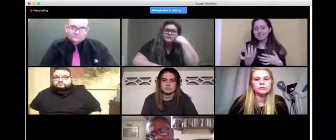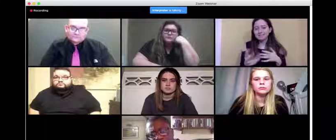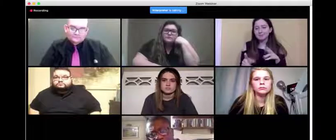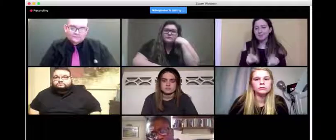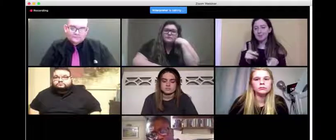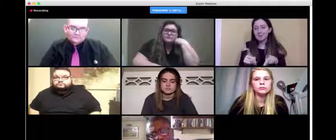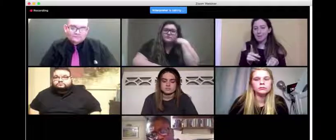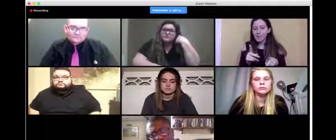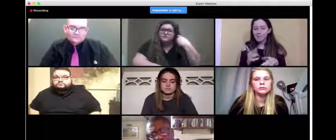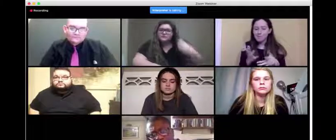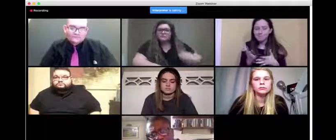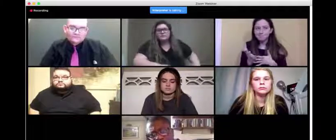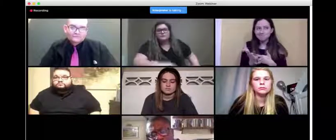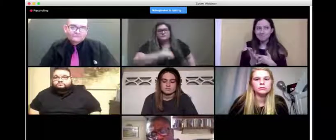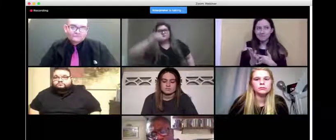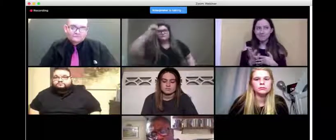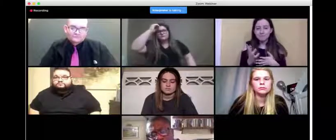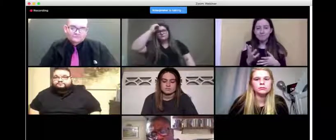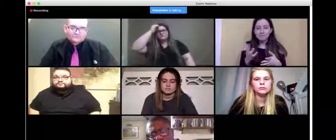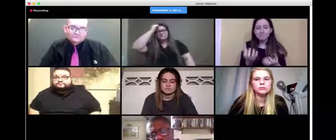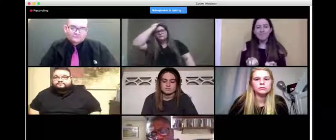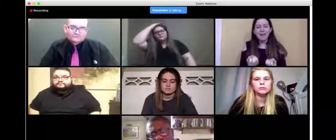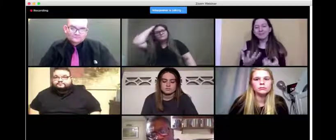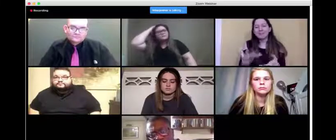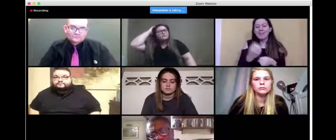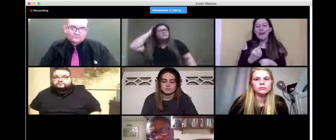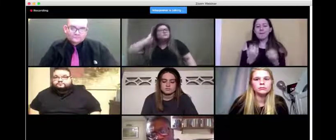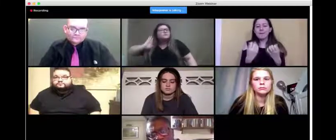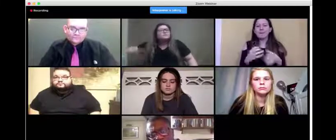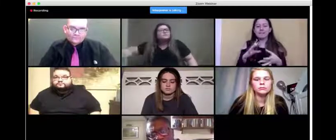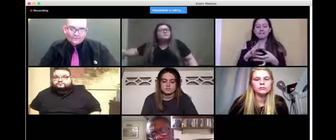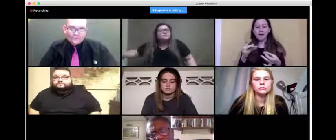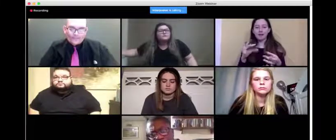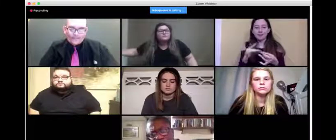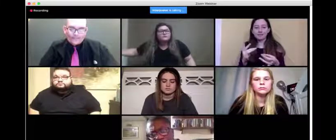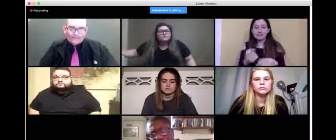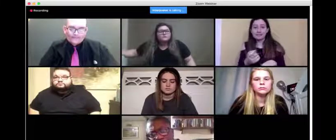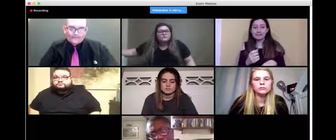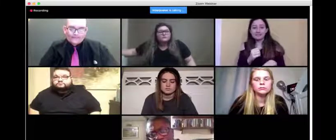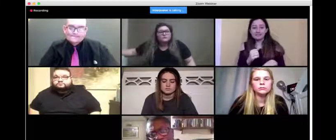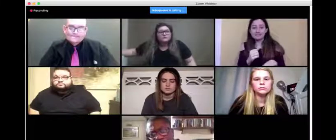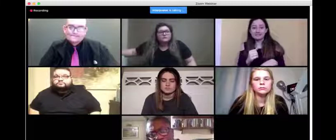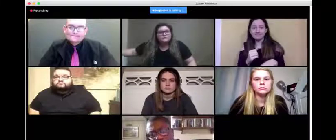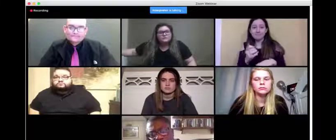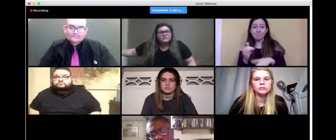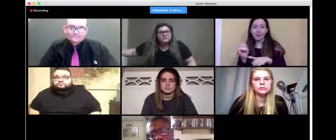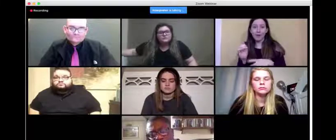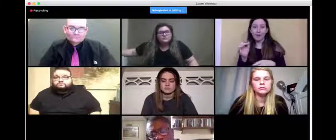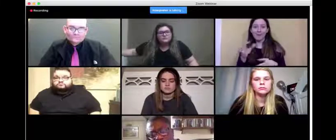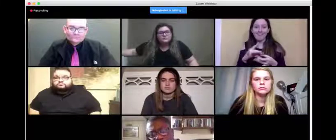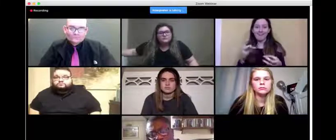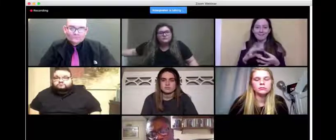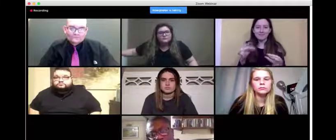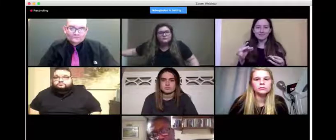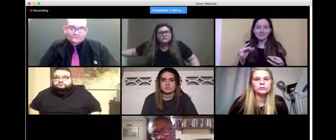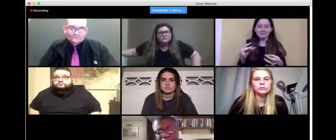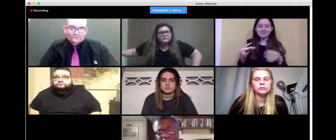they got mixed messages, and I got different comments. Some hearing people commented